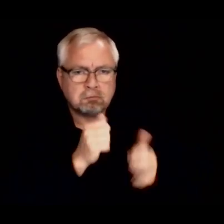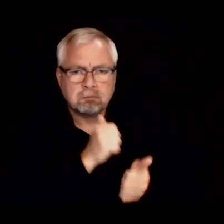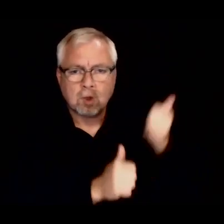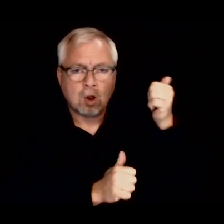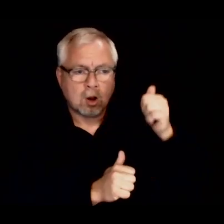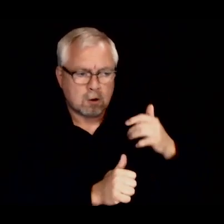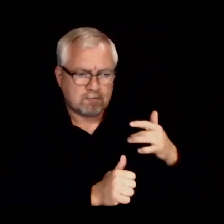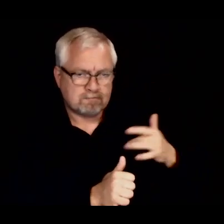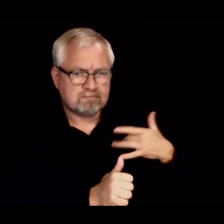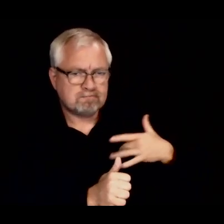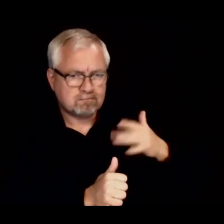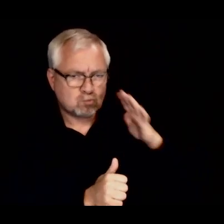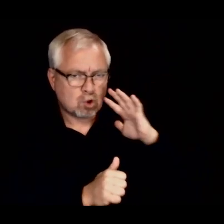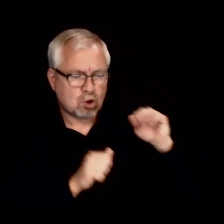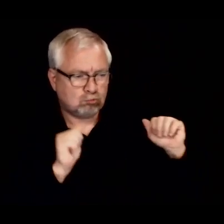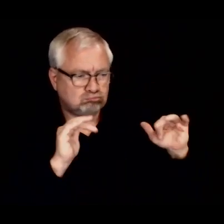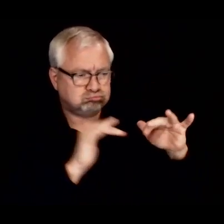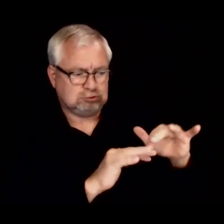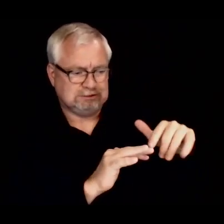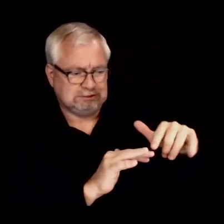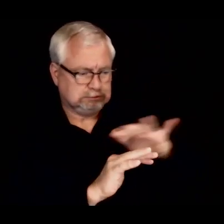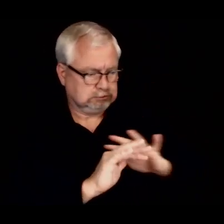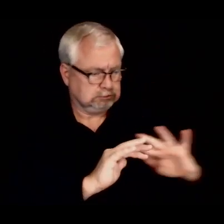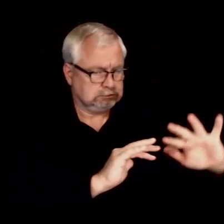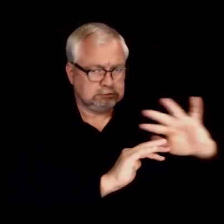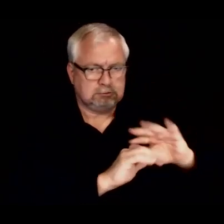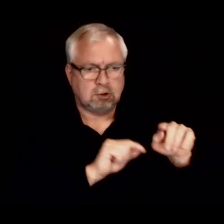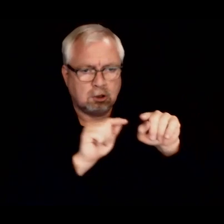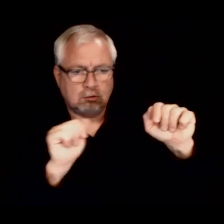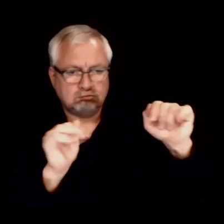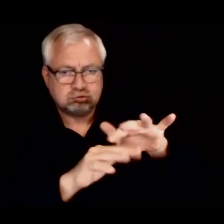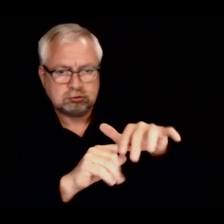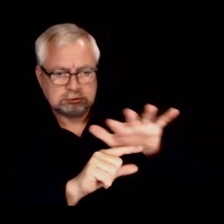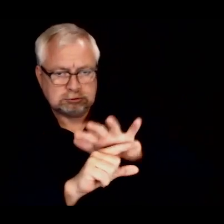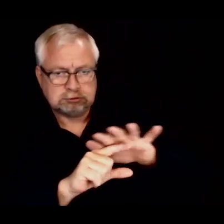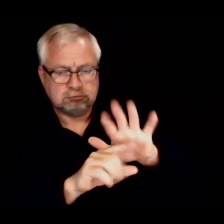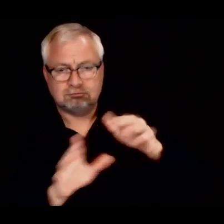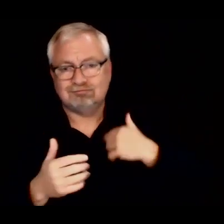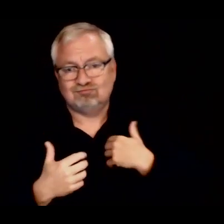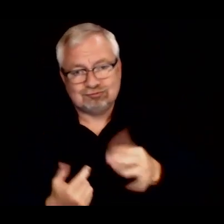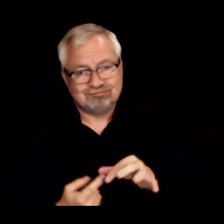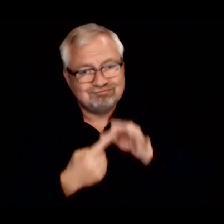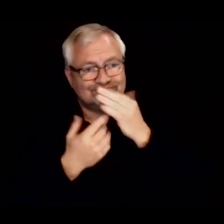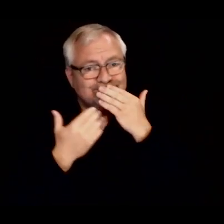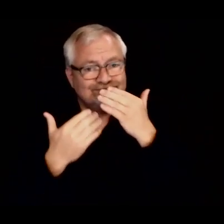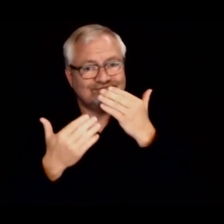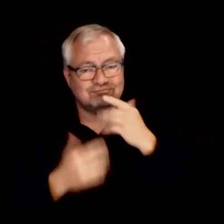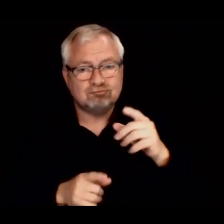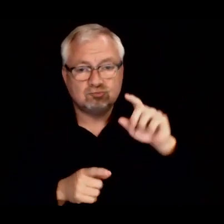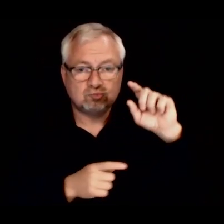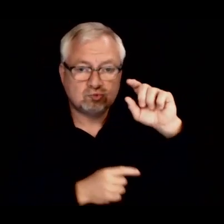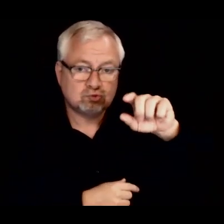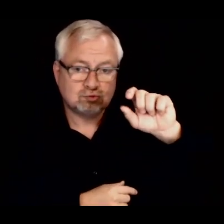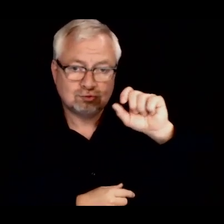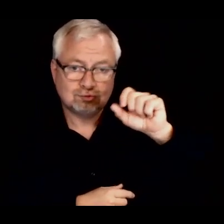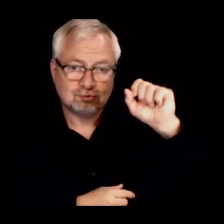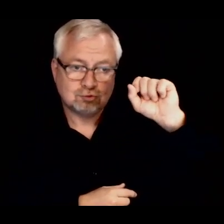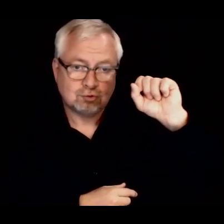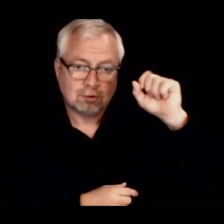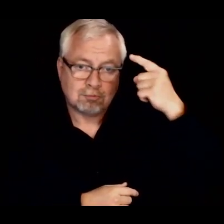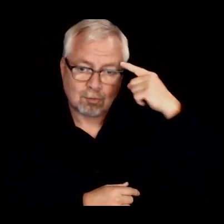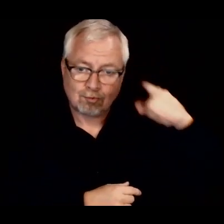large gatherings. We have special thanks to St. Paul Ramsey County Public Health, Hennepin County, and Minneapolis for their help in setting this